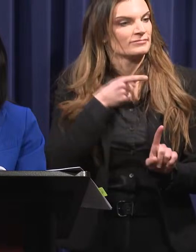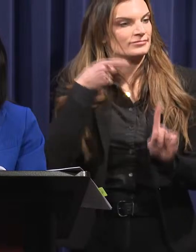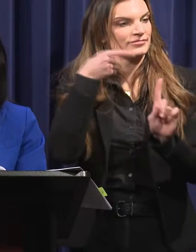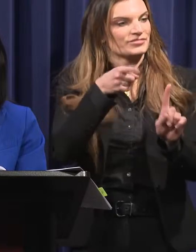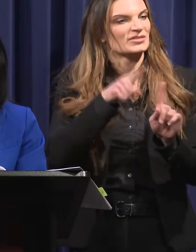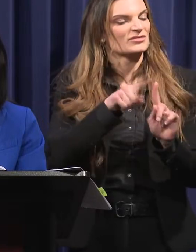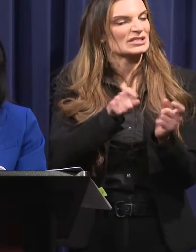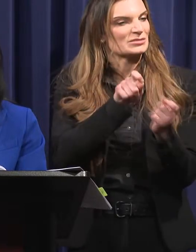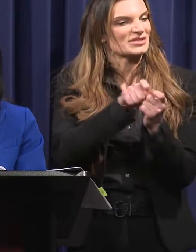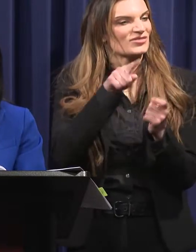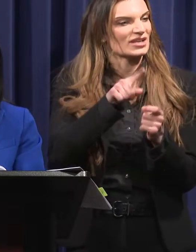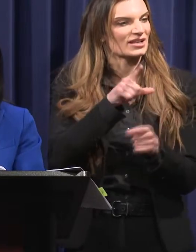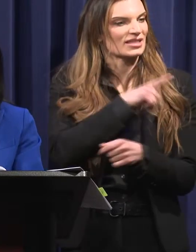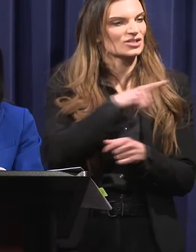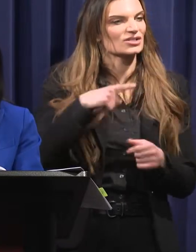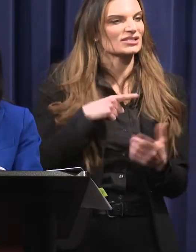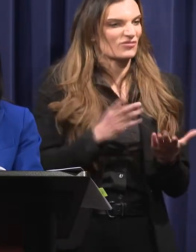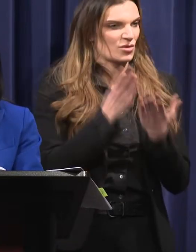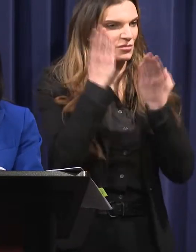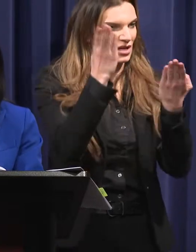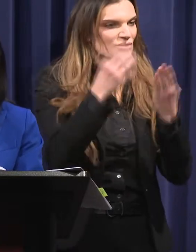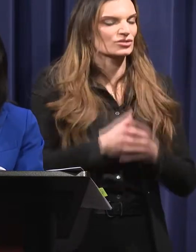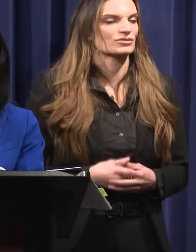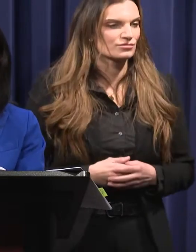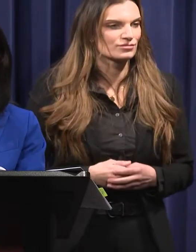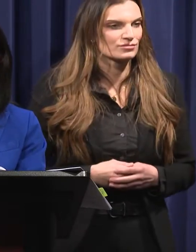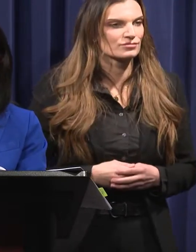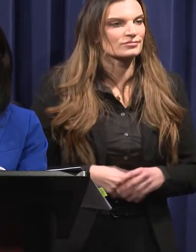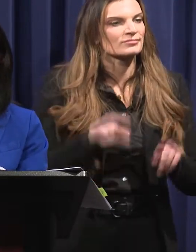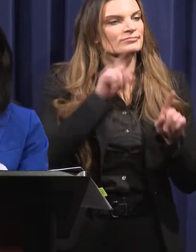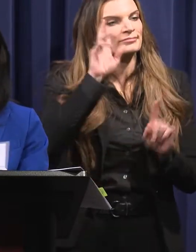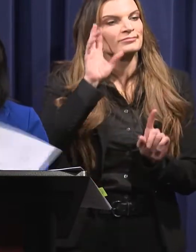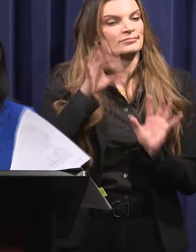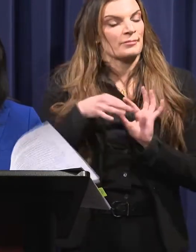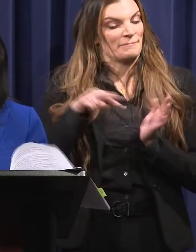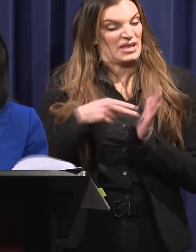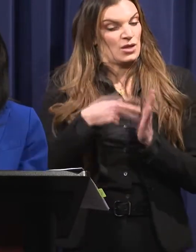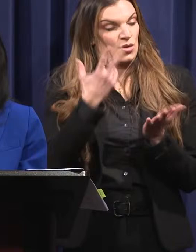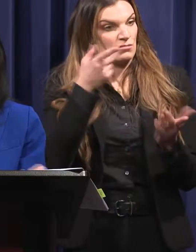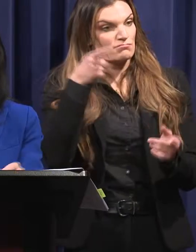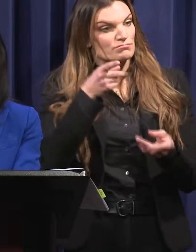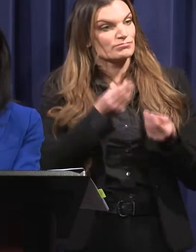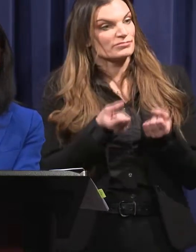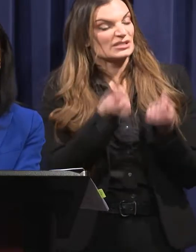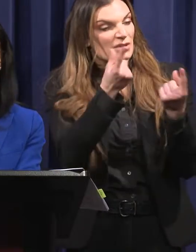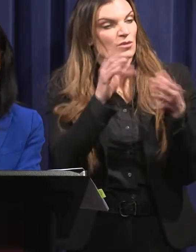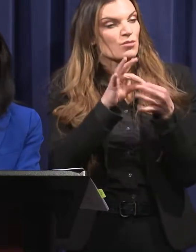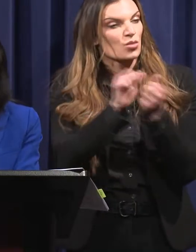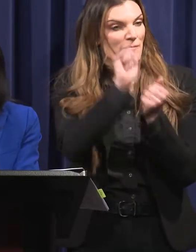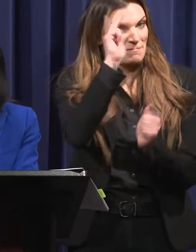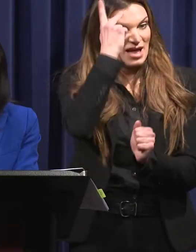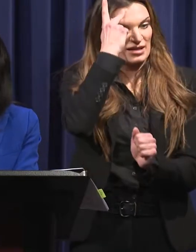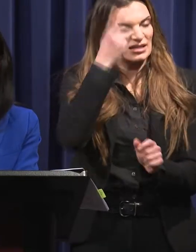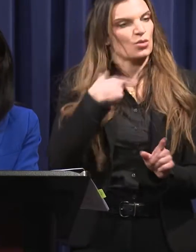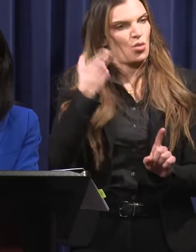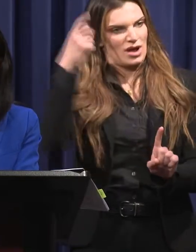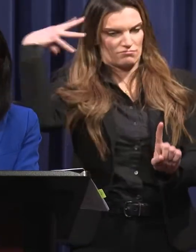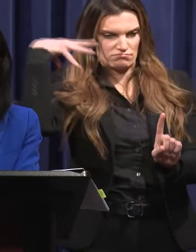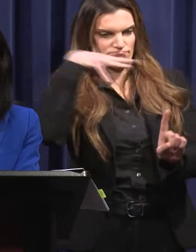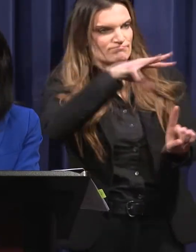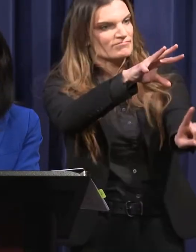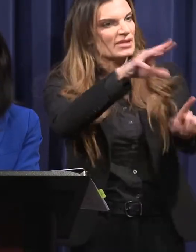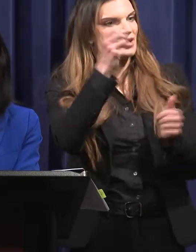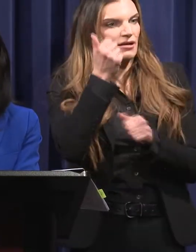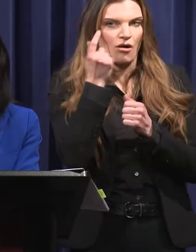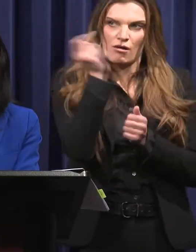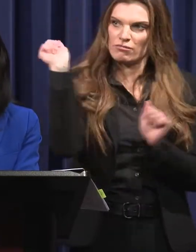recommendations to place additional sunshine on political fundraising and spending and to make it more difficult for future bad actors to